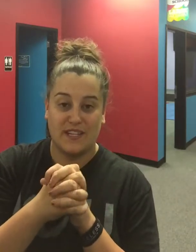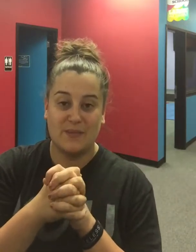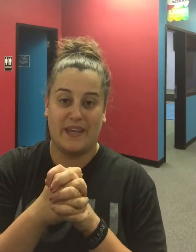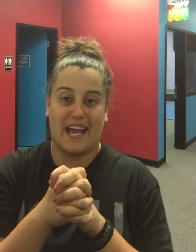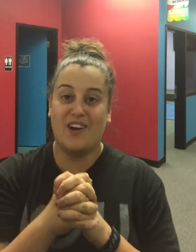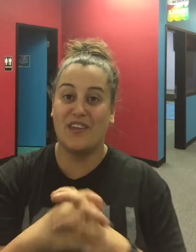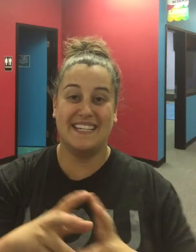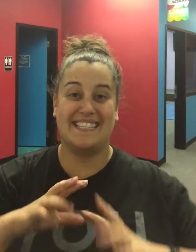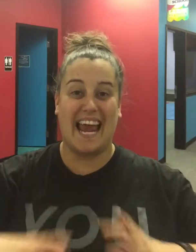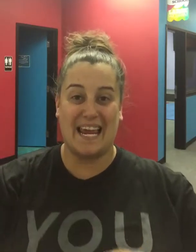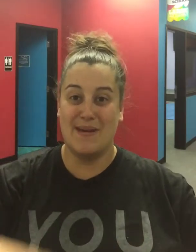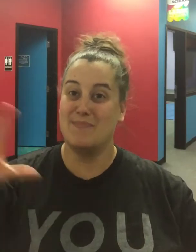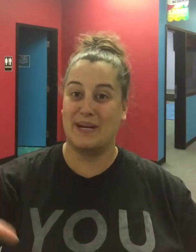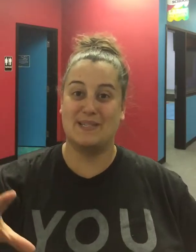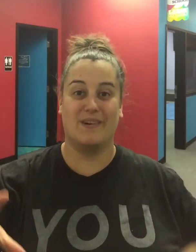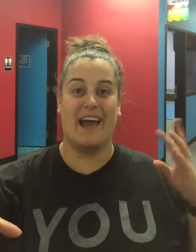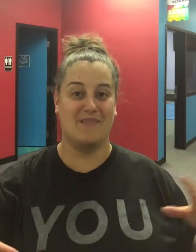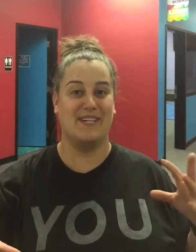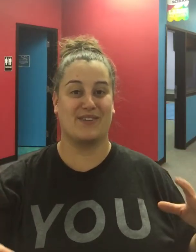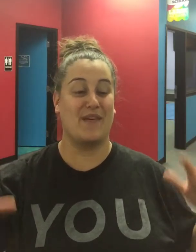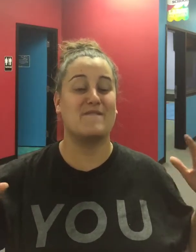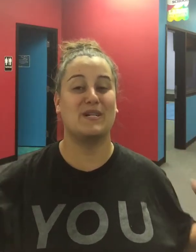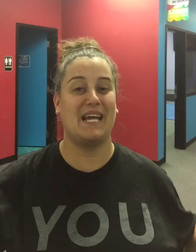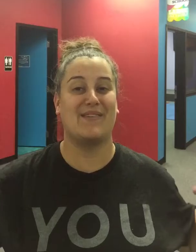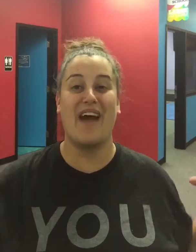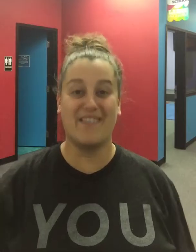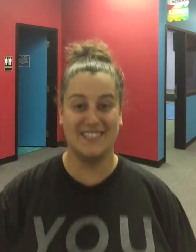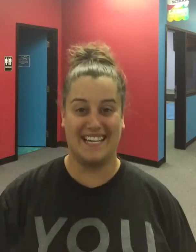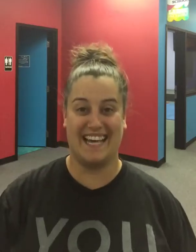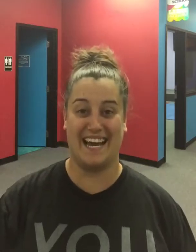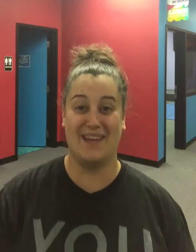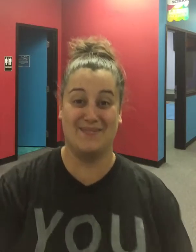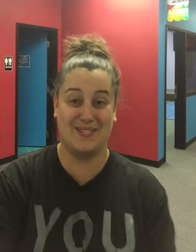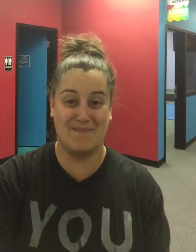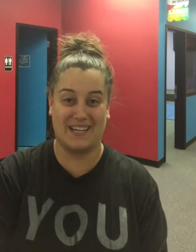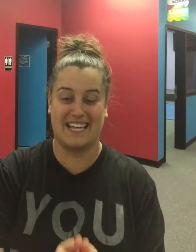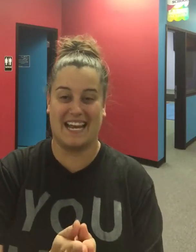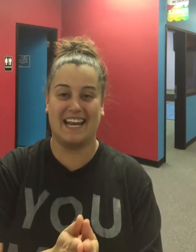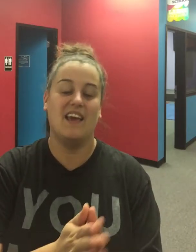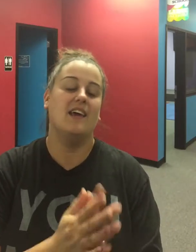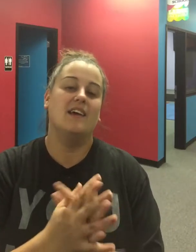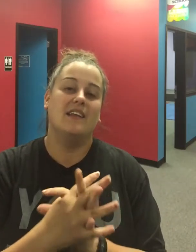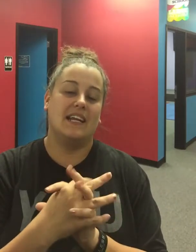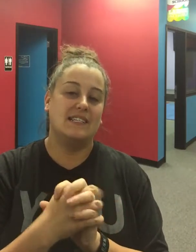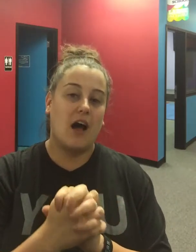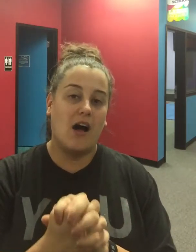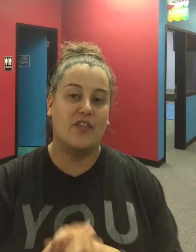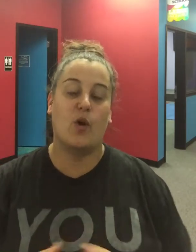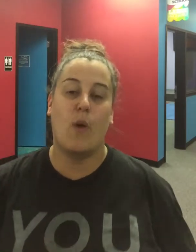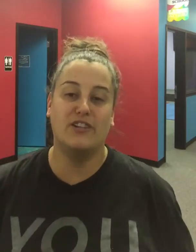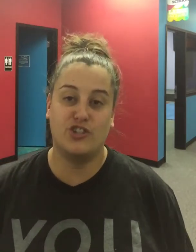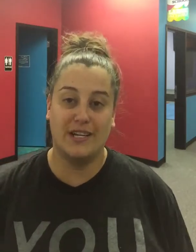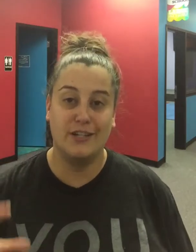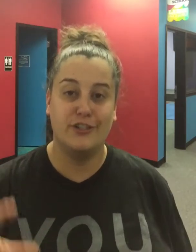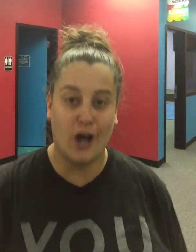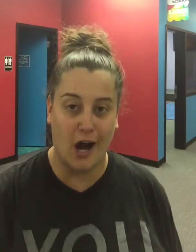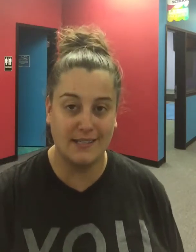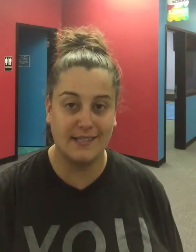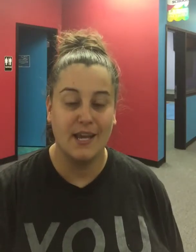this weekend are the same in preschool and elementary. The first time we've ever done that, and I'm super excited. It is called the question toss.